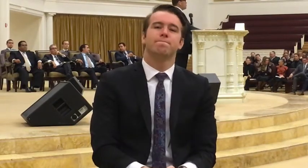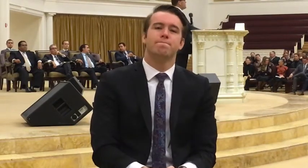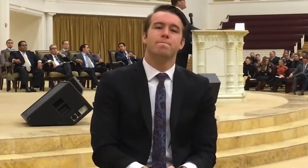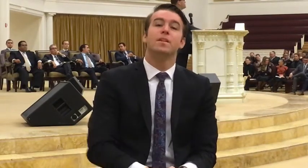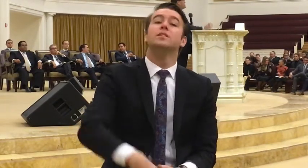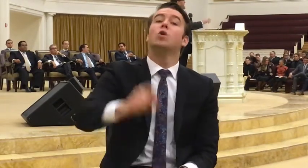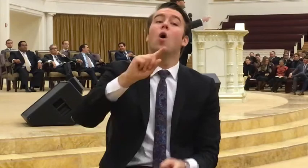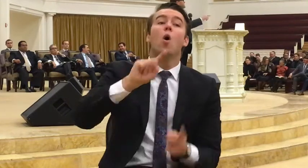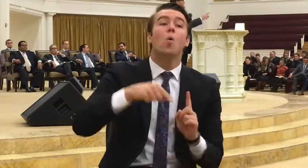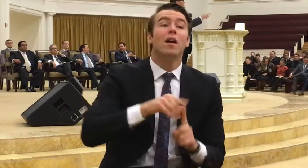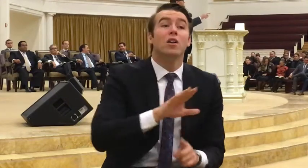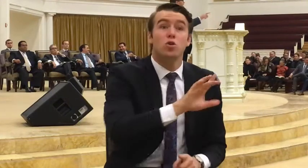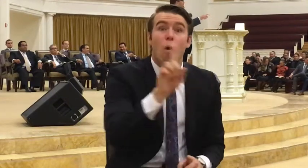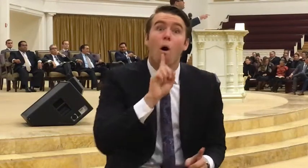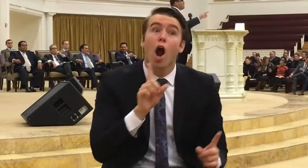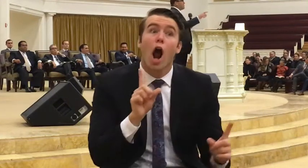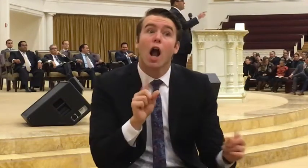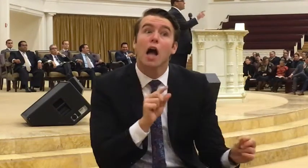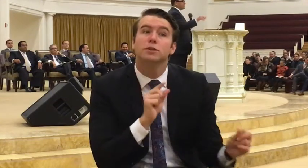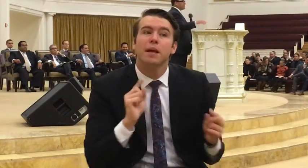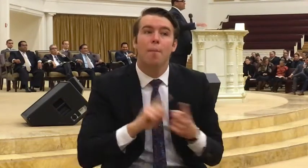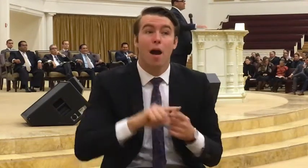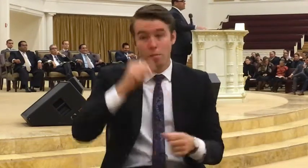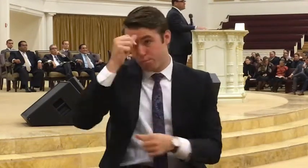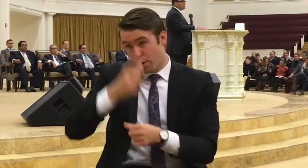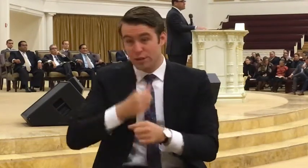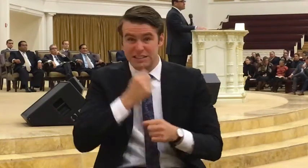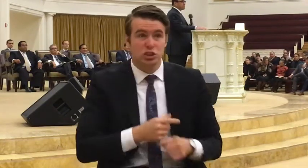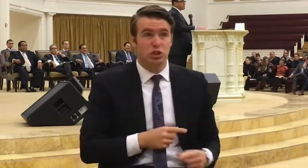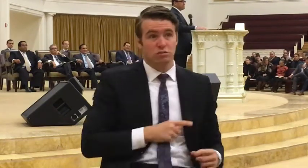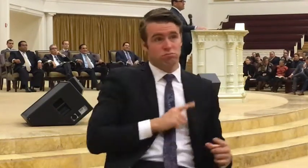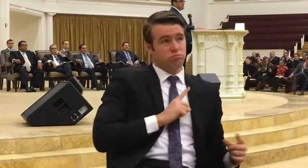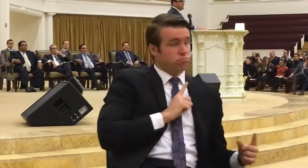So when you're gossiping about your brother or sister,